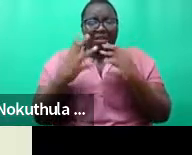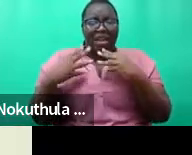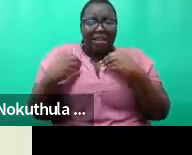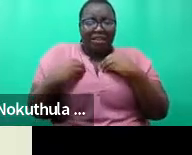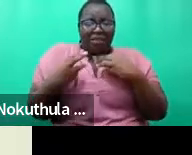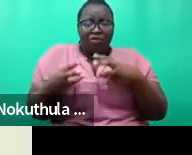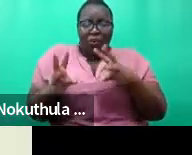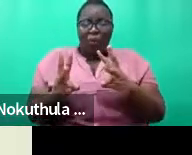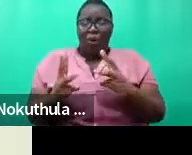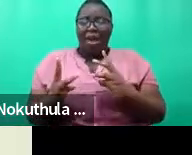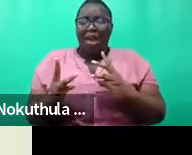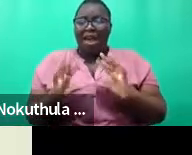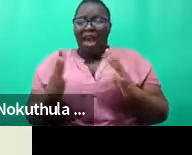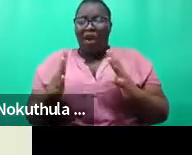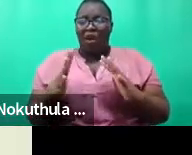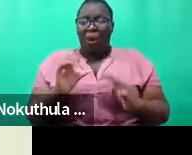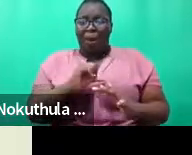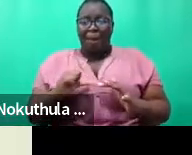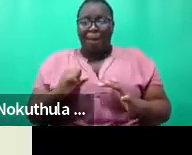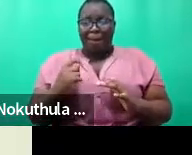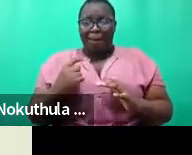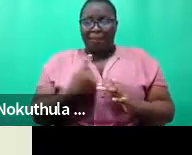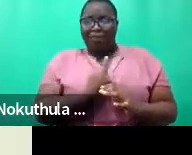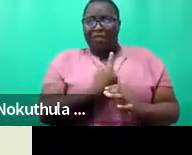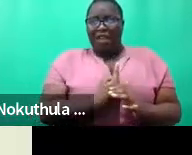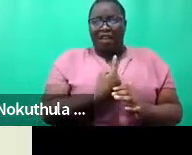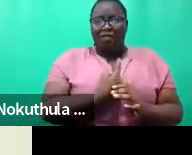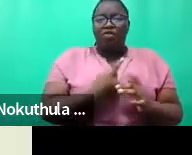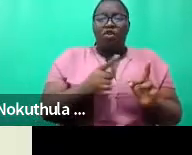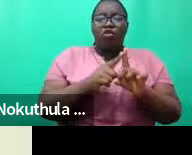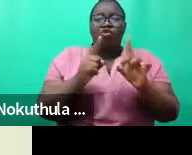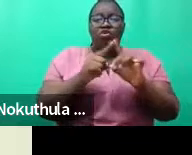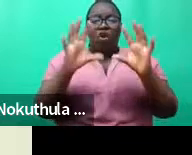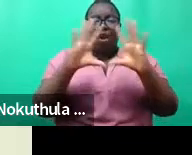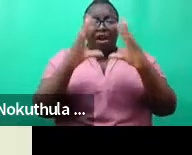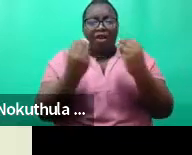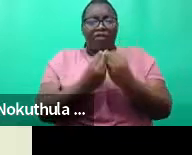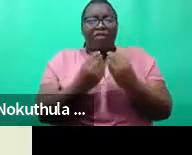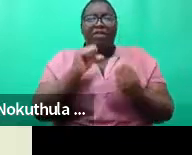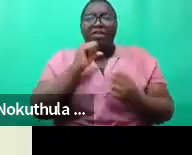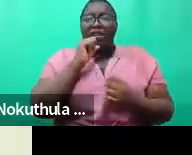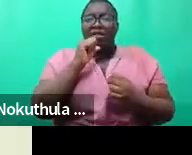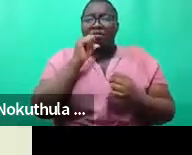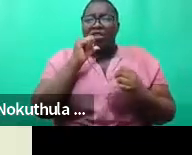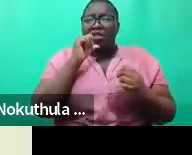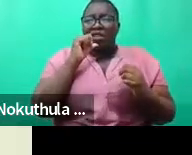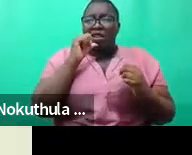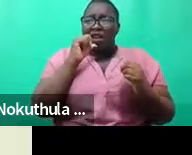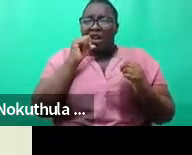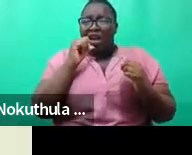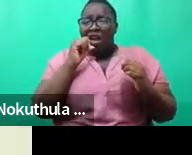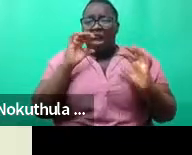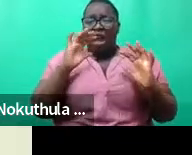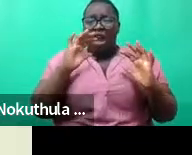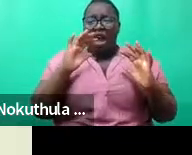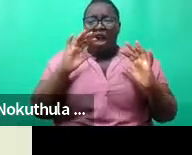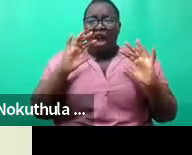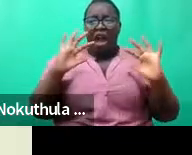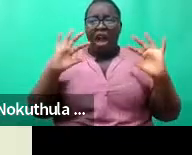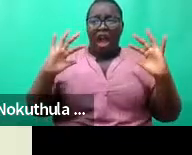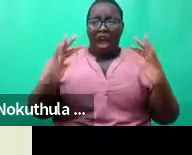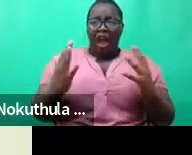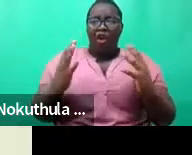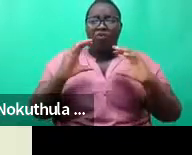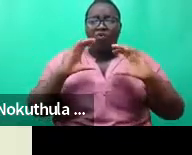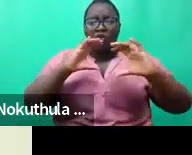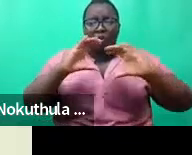conduct themselves. In everything, whether it is their body language, whether it is in how they communicate, whether